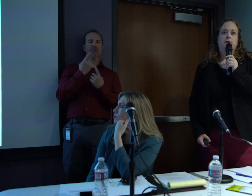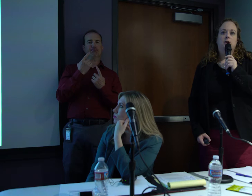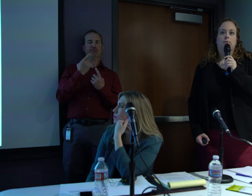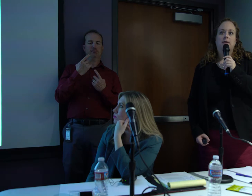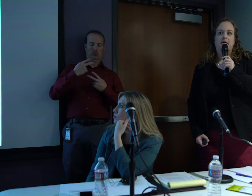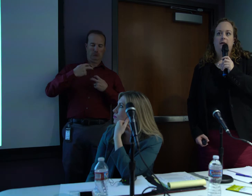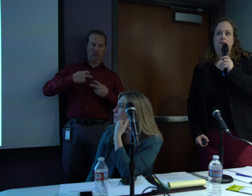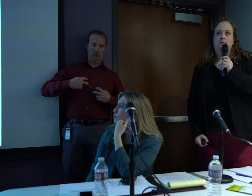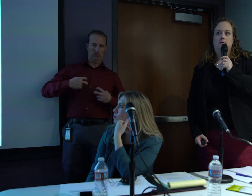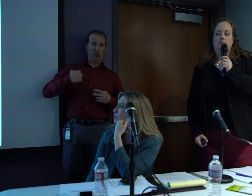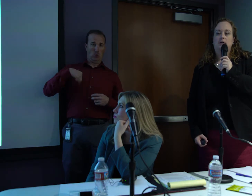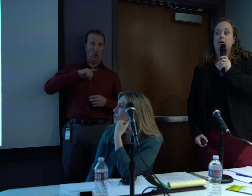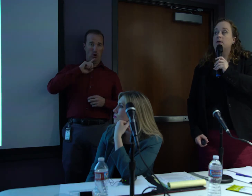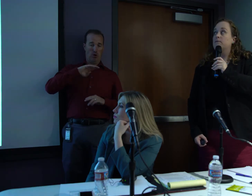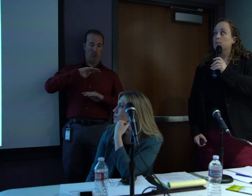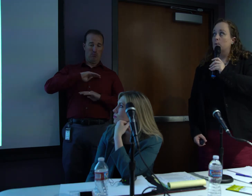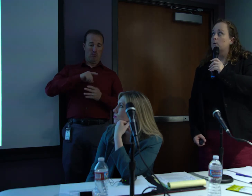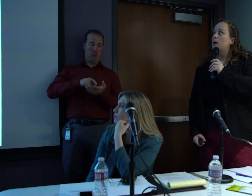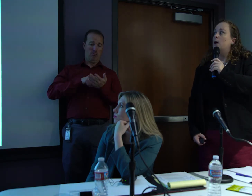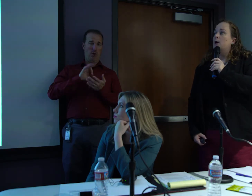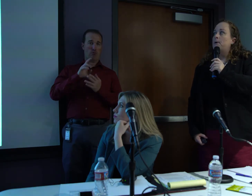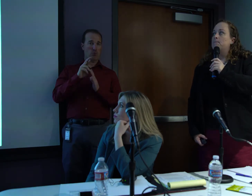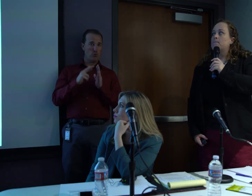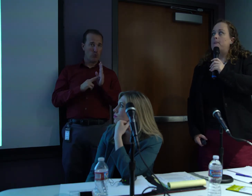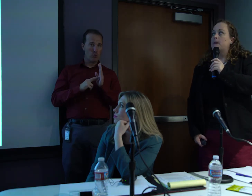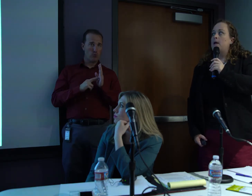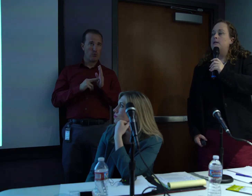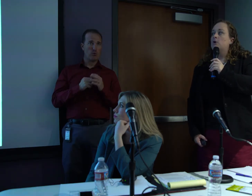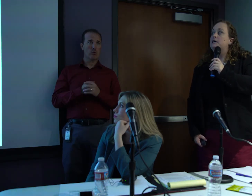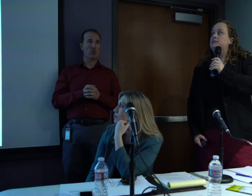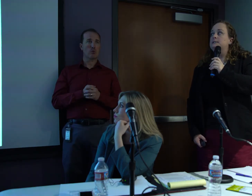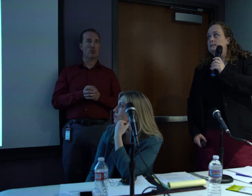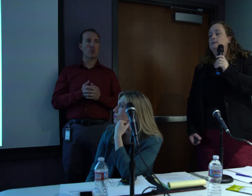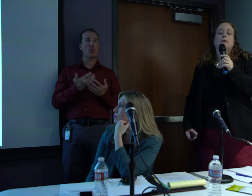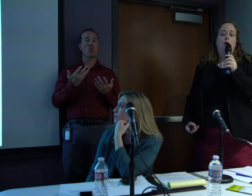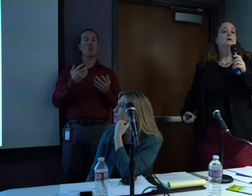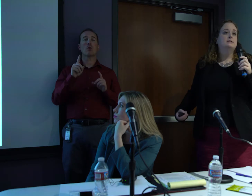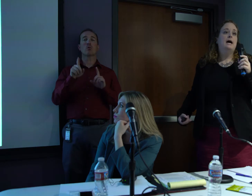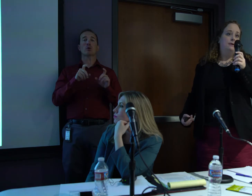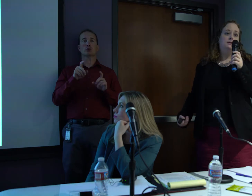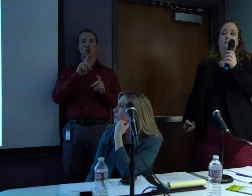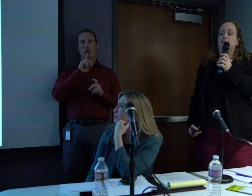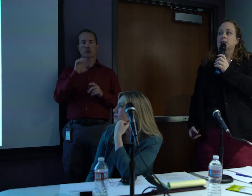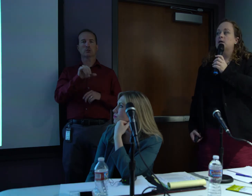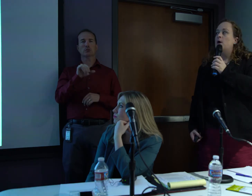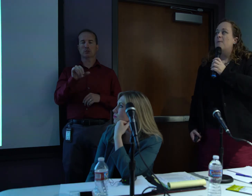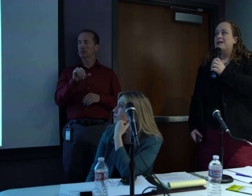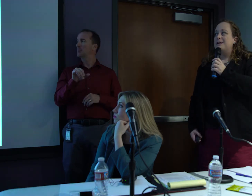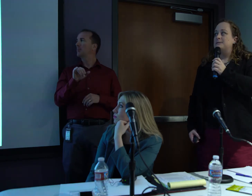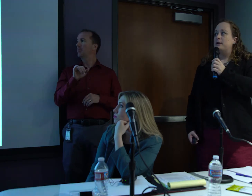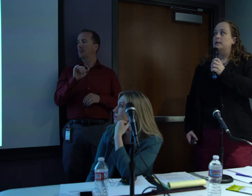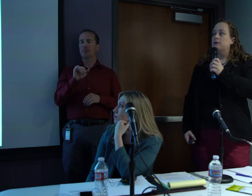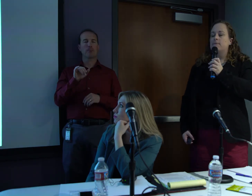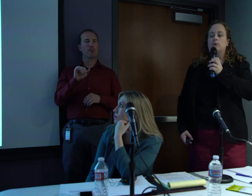about whether or not you're really meeting the criteria of the rule. And the questions are just that, they're just questions. But